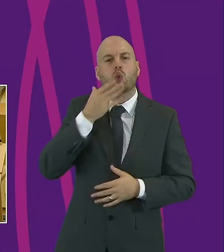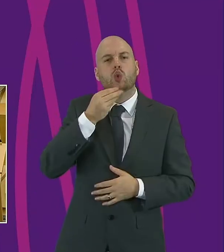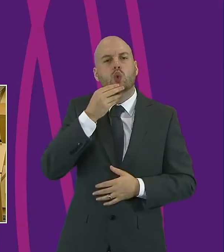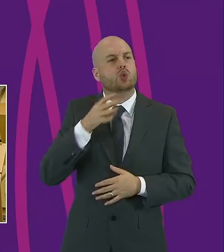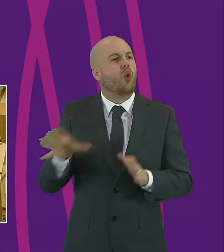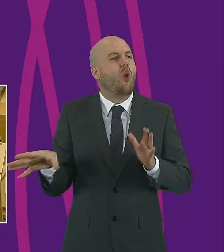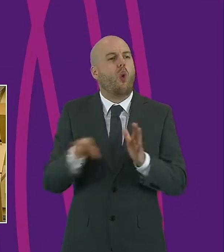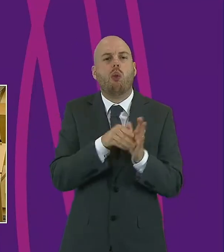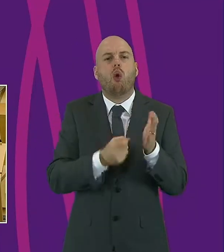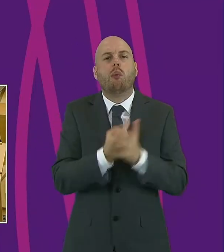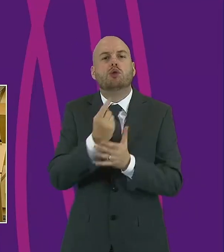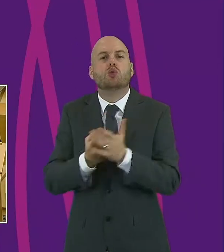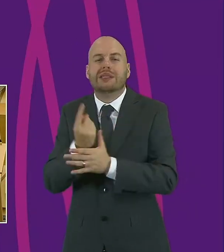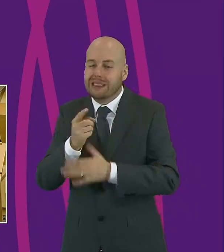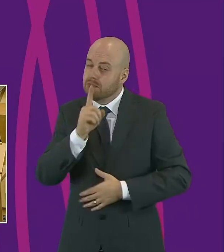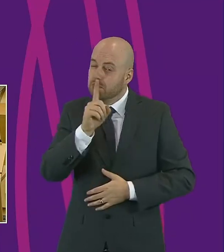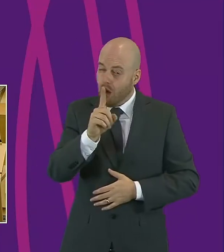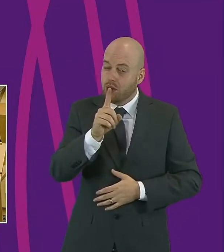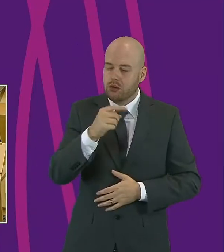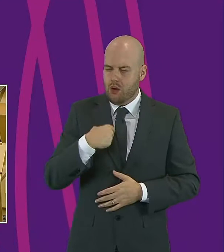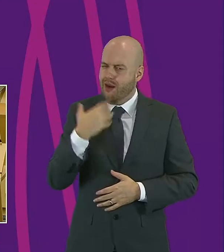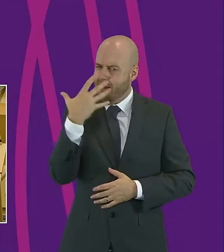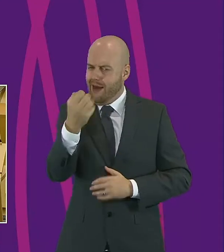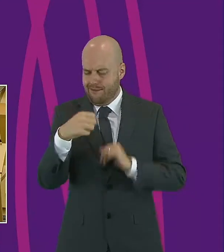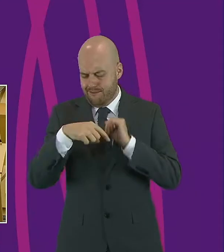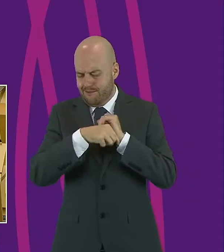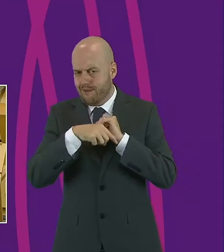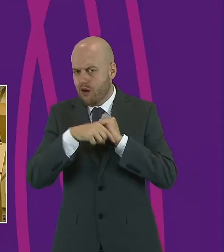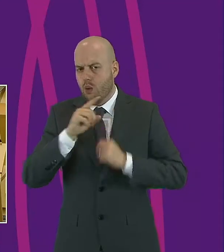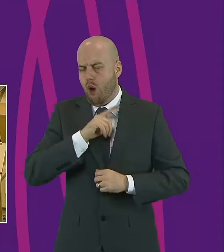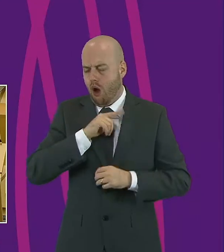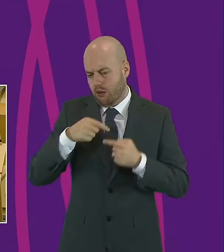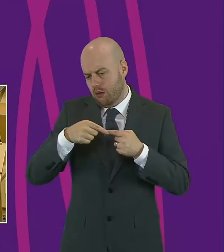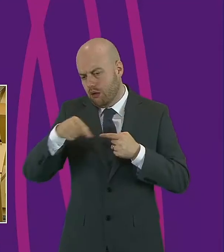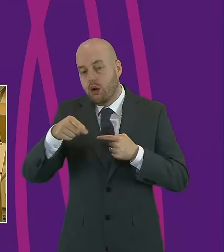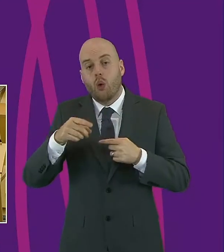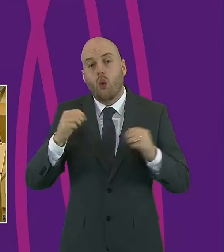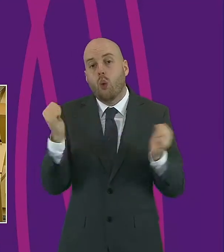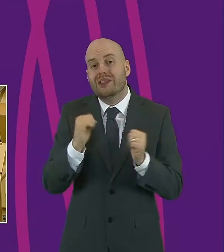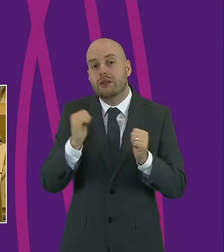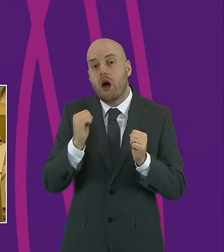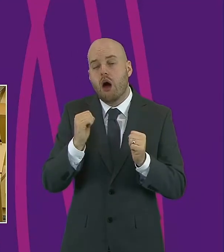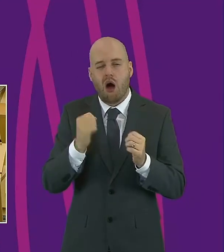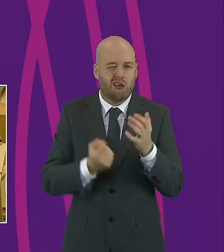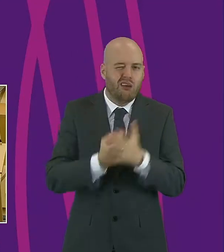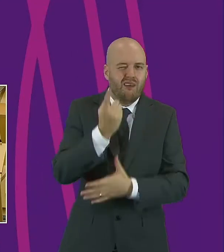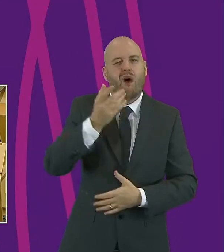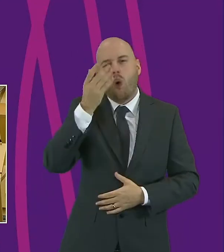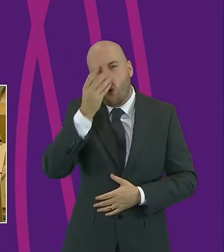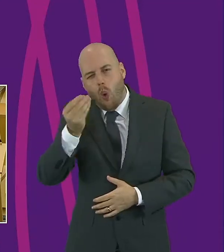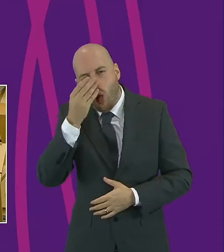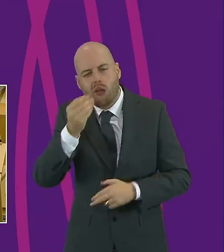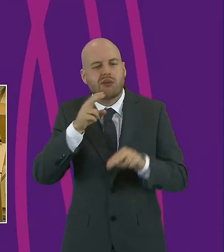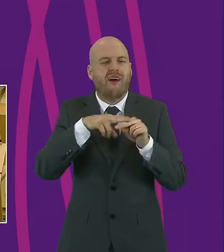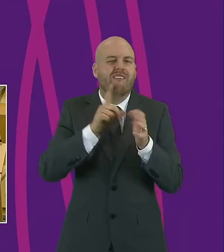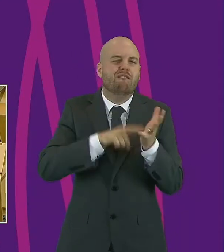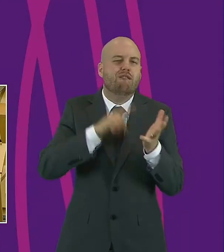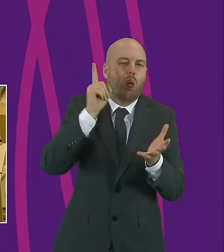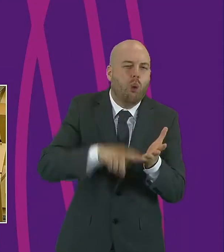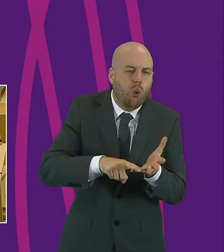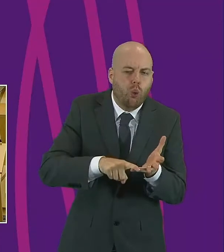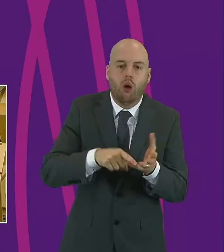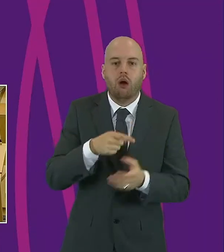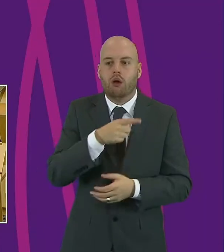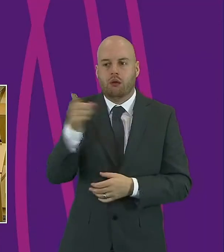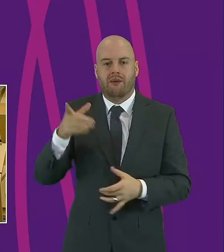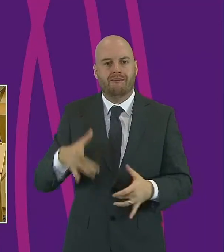But as we go into the winter months, when other viruses, colds, flus will be giving people symptoms that may be similar to COVID,